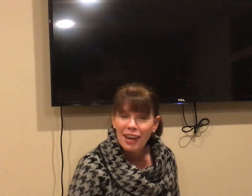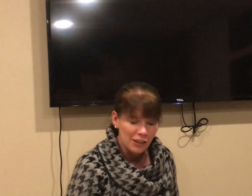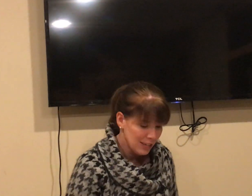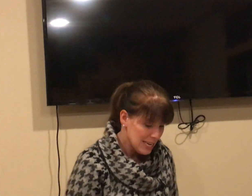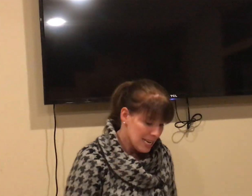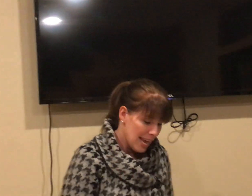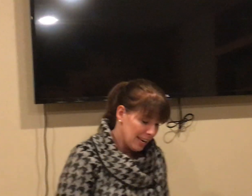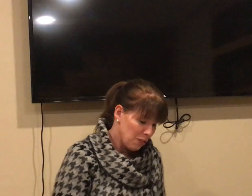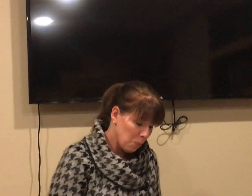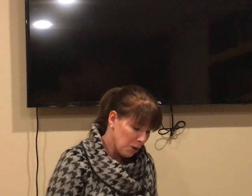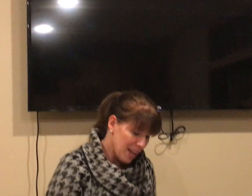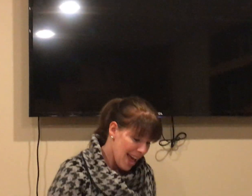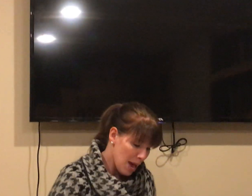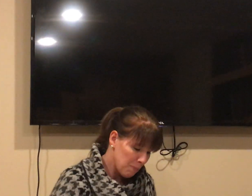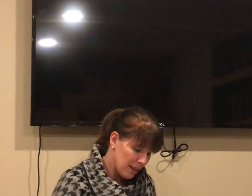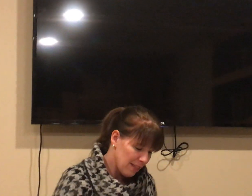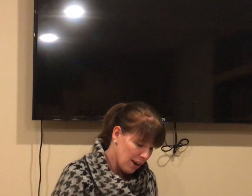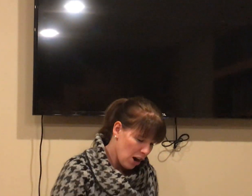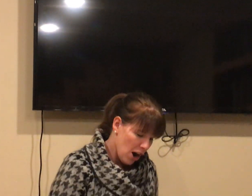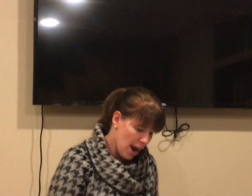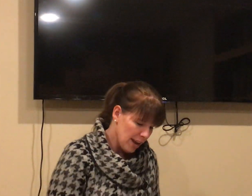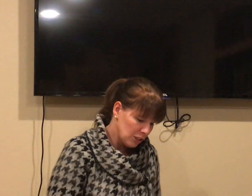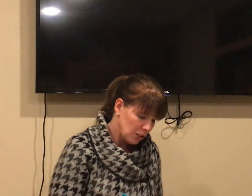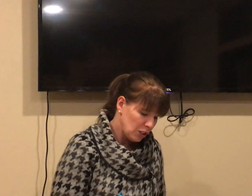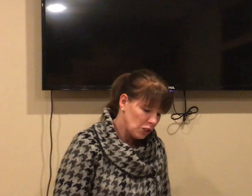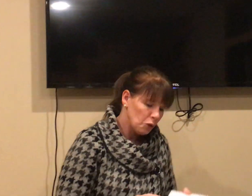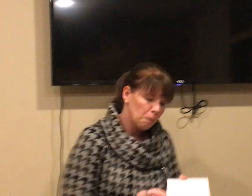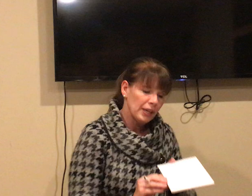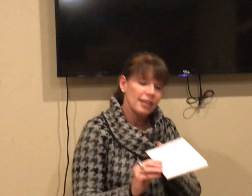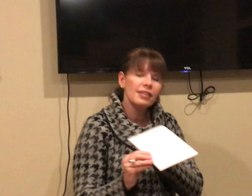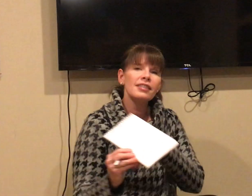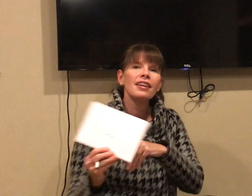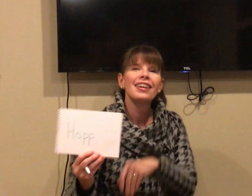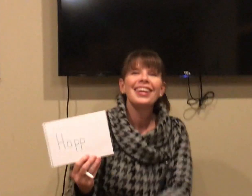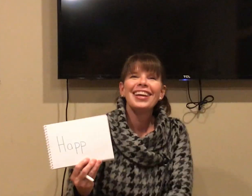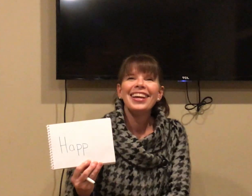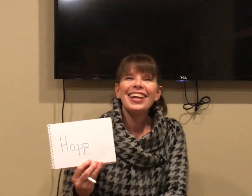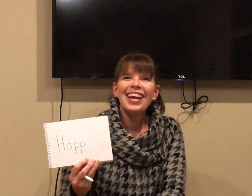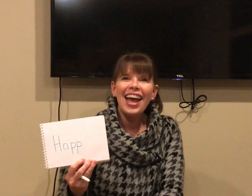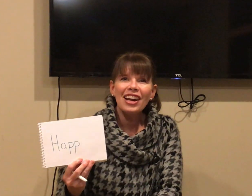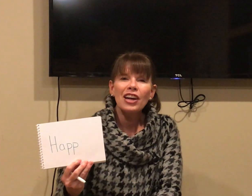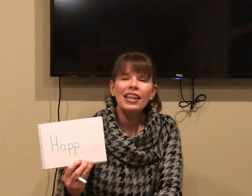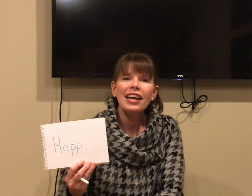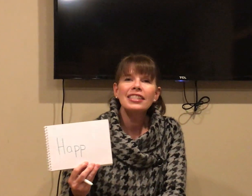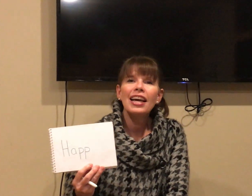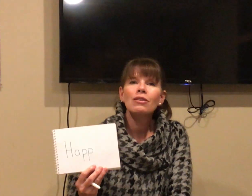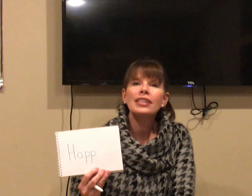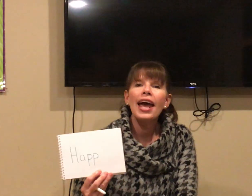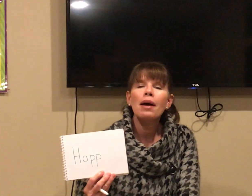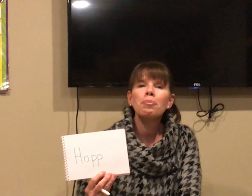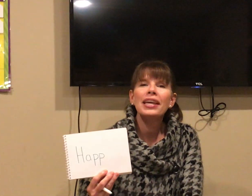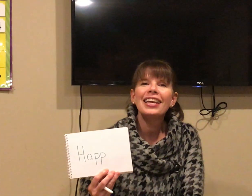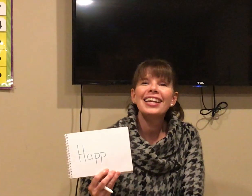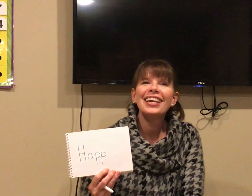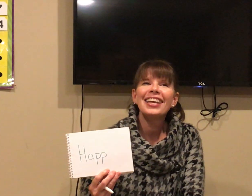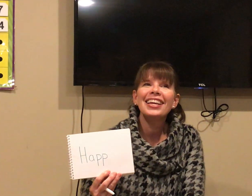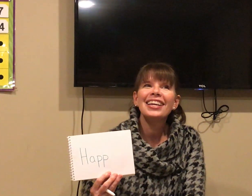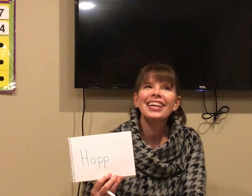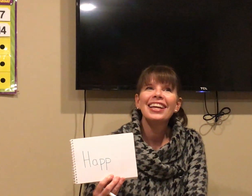letter. And in the word happy, there are actually two P's. And our last sound, happy.